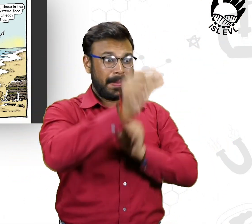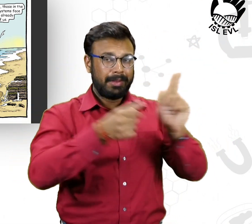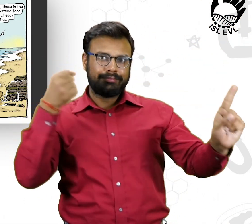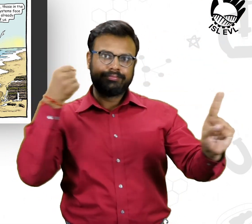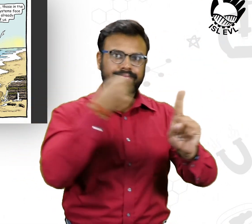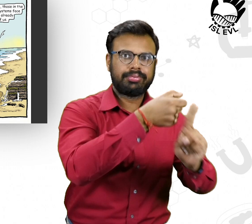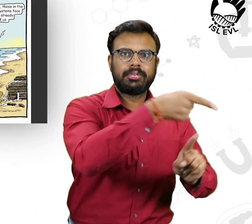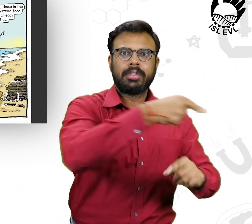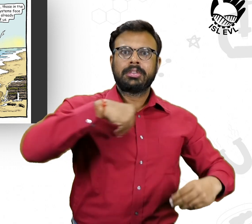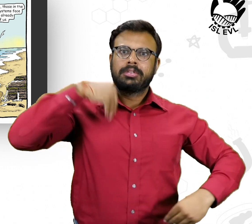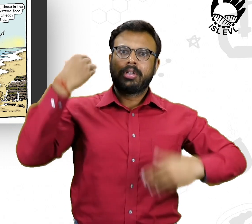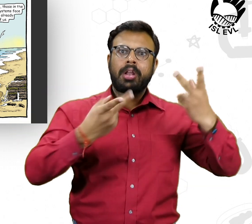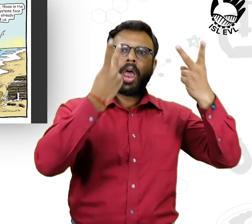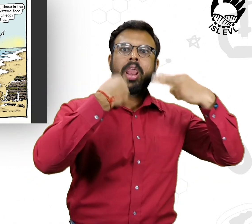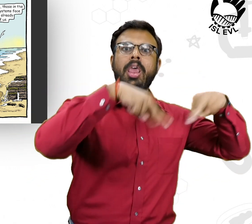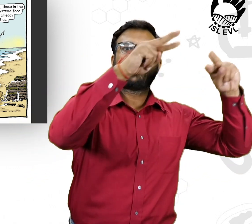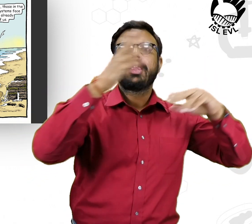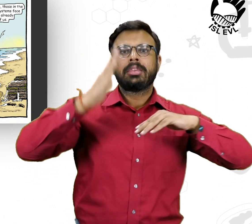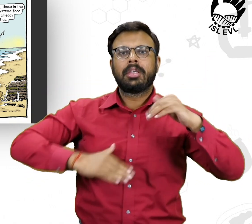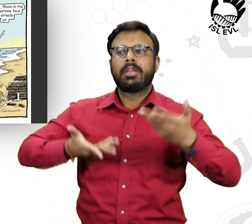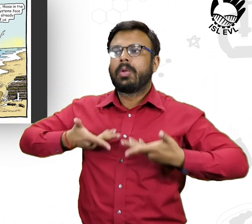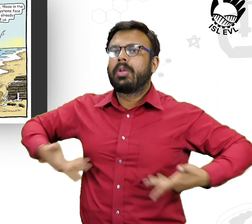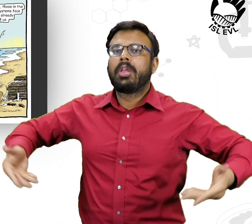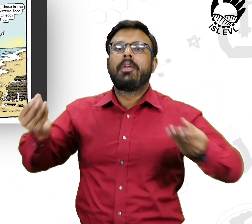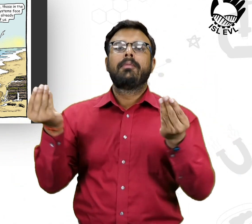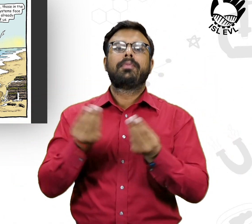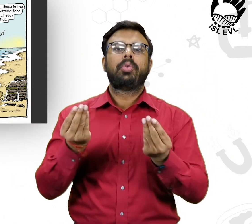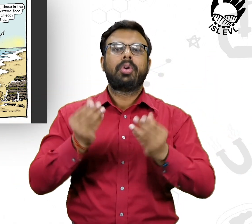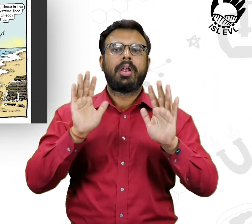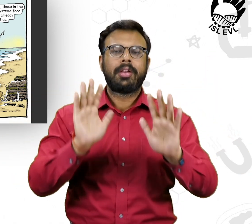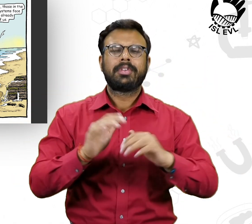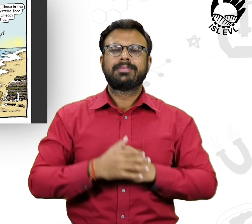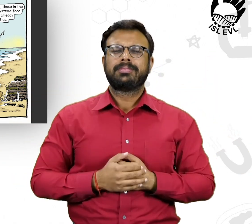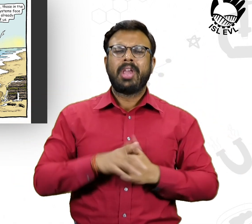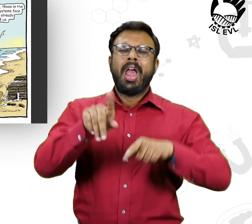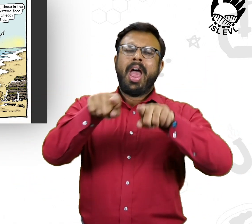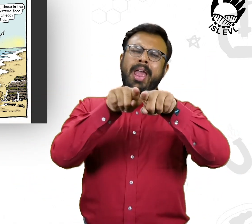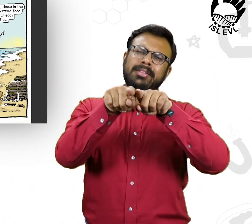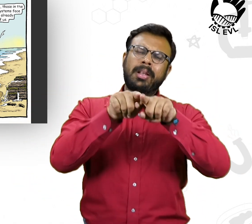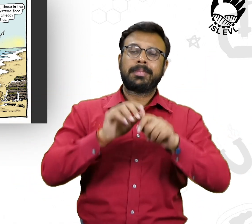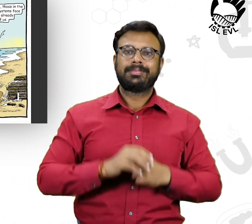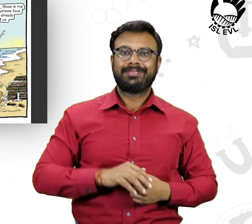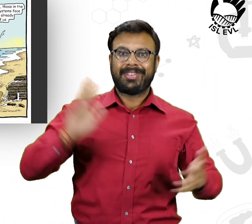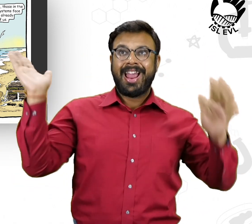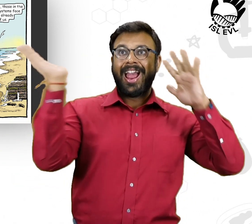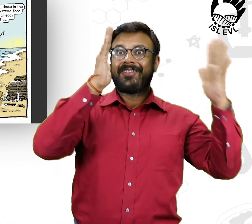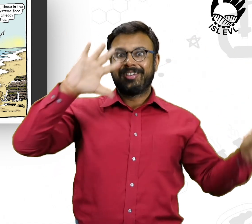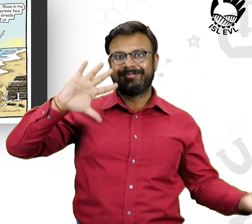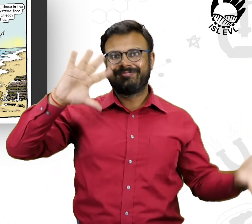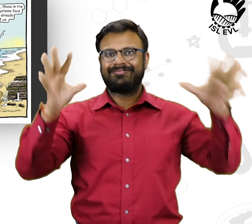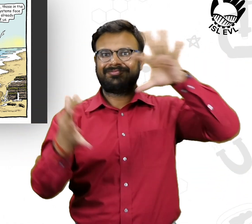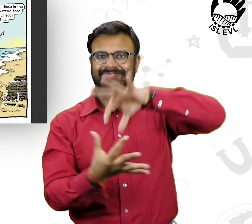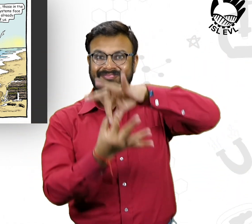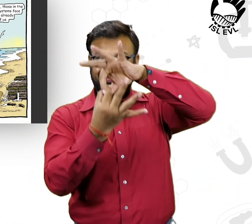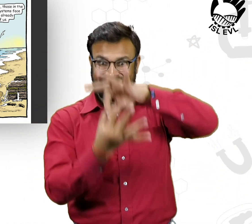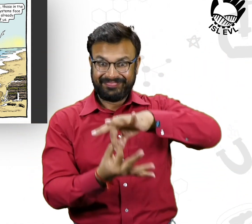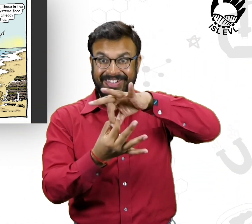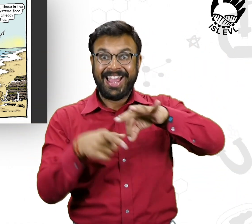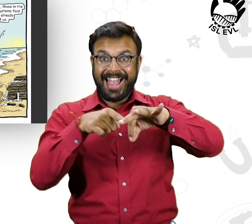Climate change impacts some of us more than the others. For example, those